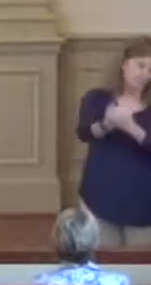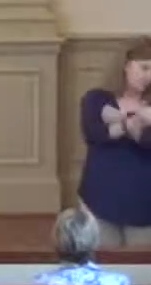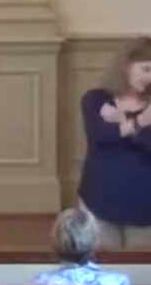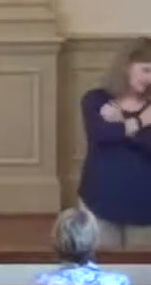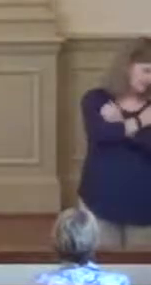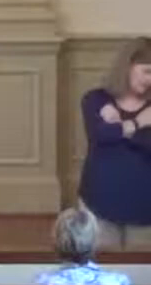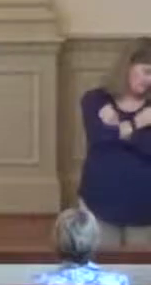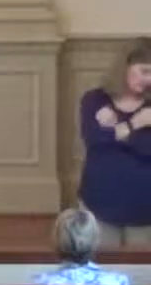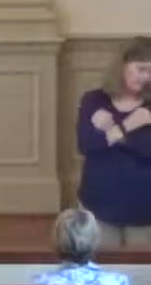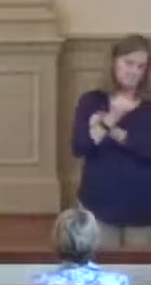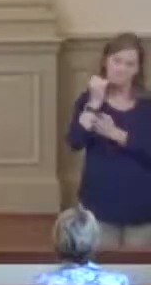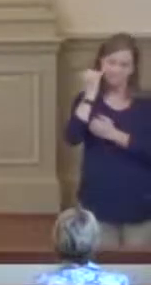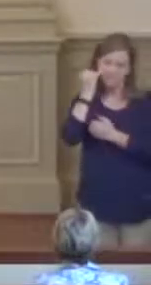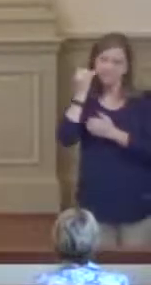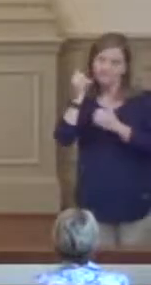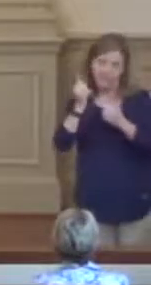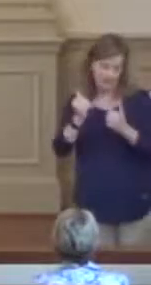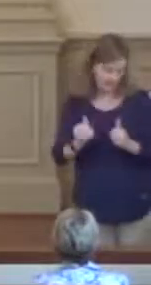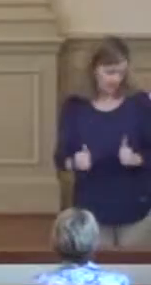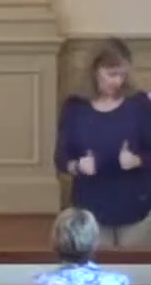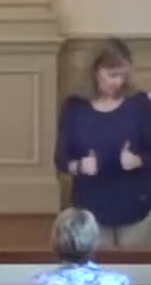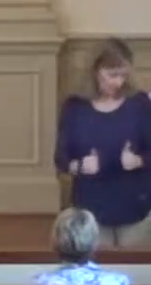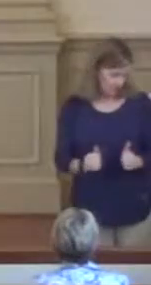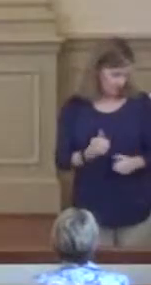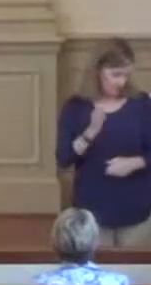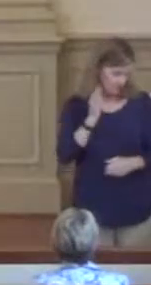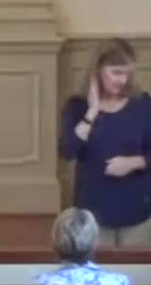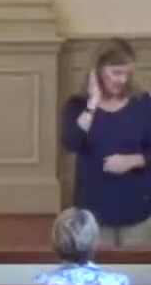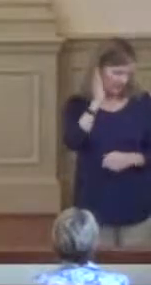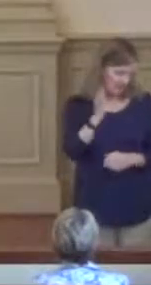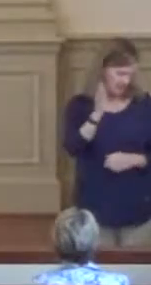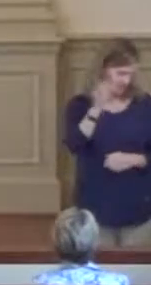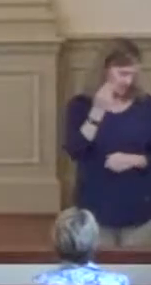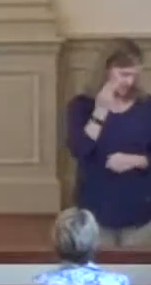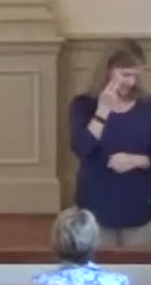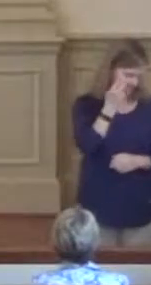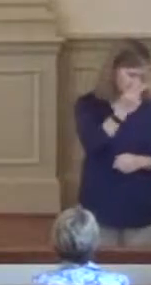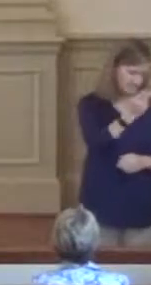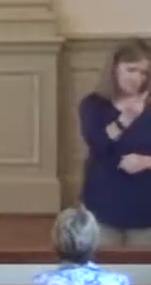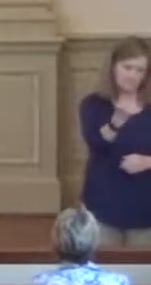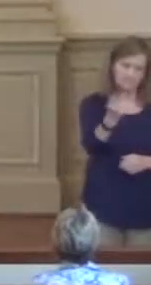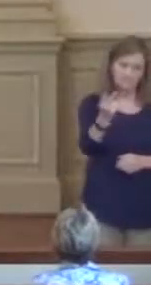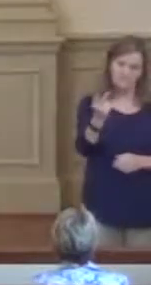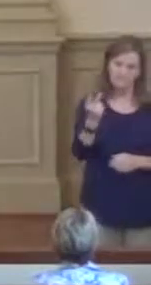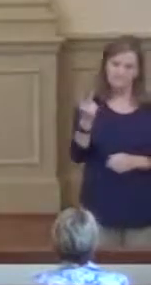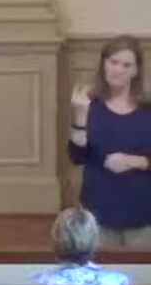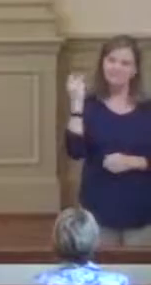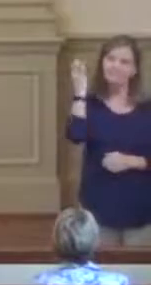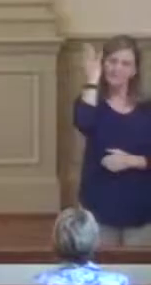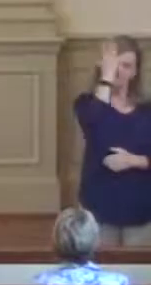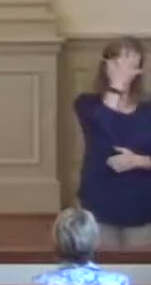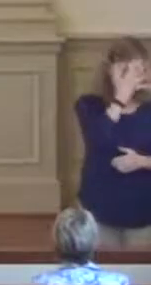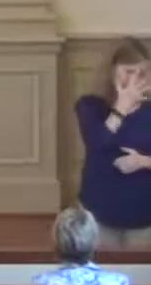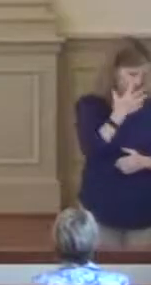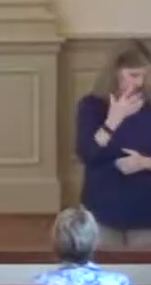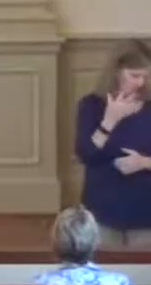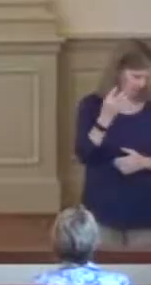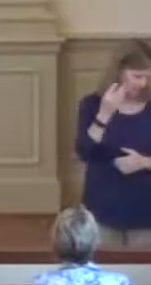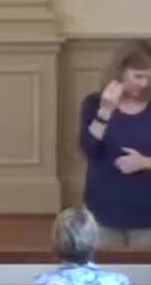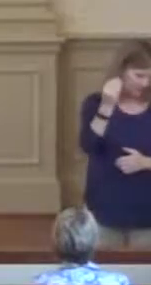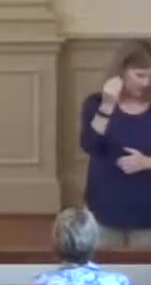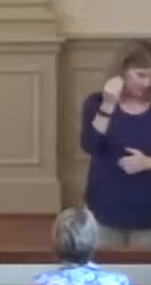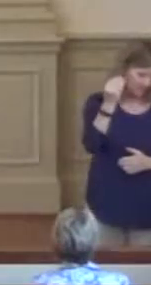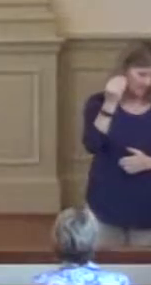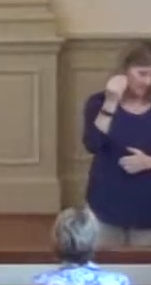your embrace. If I could, I would see the